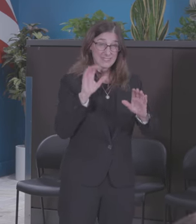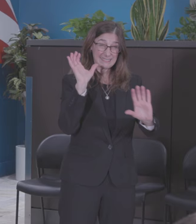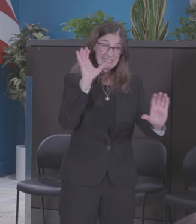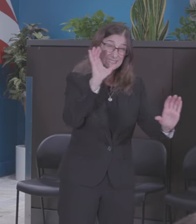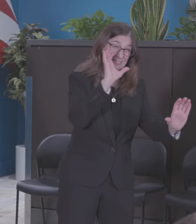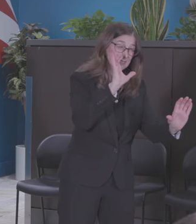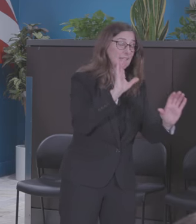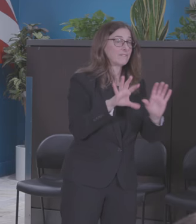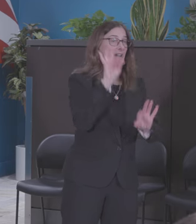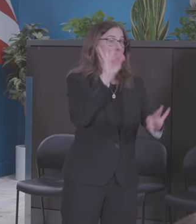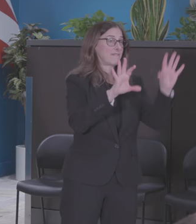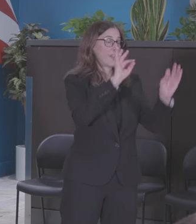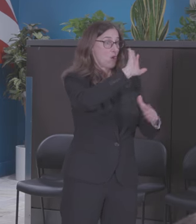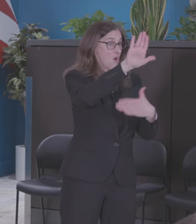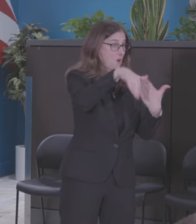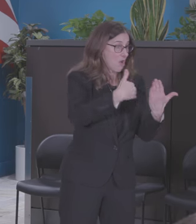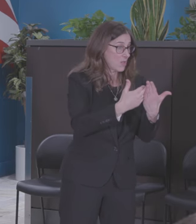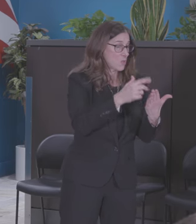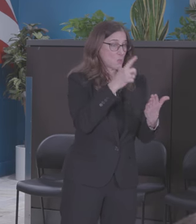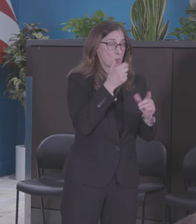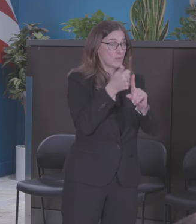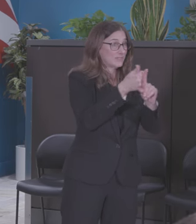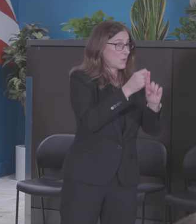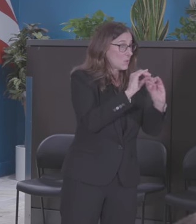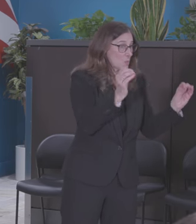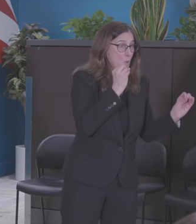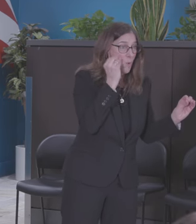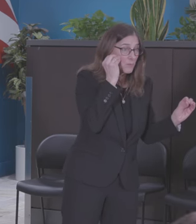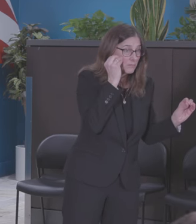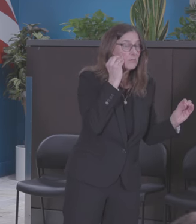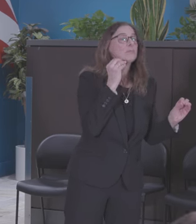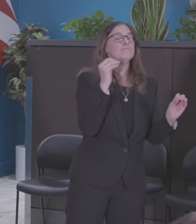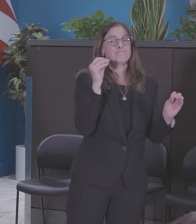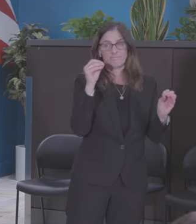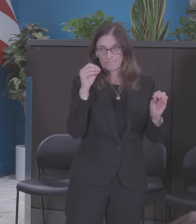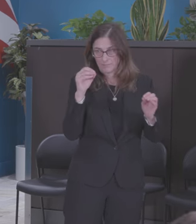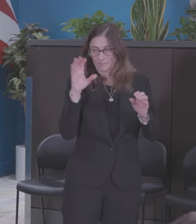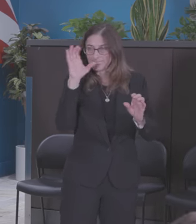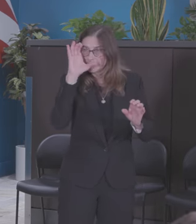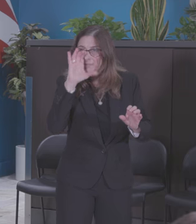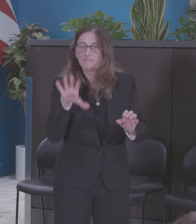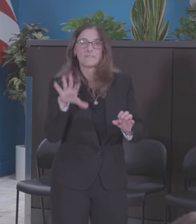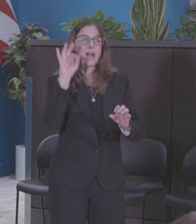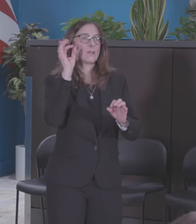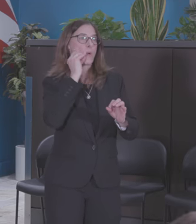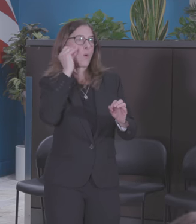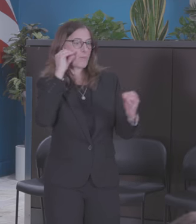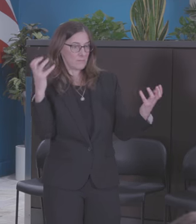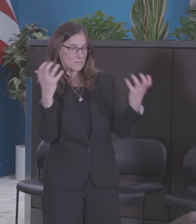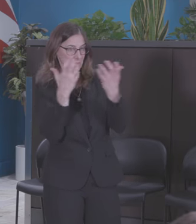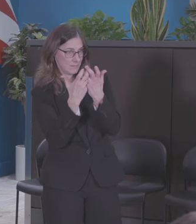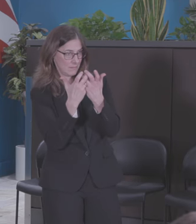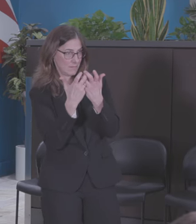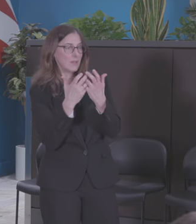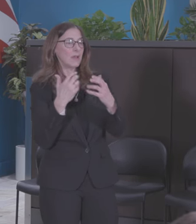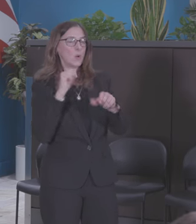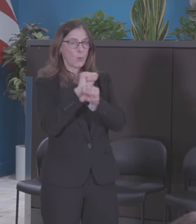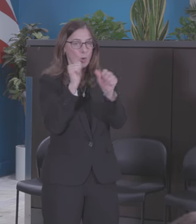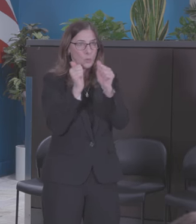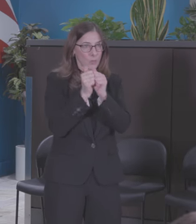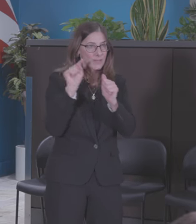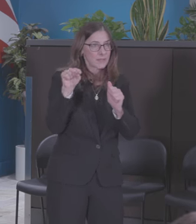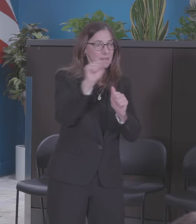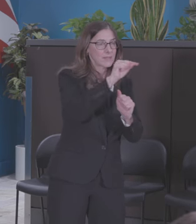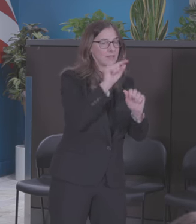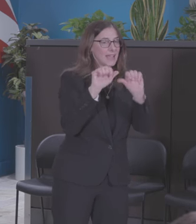We can find permanent housing solutions to our veterans, and we can work with our community-based providers to ensure supportive housing